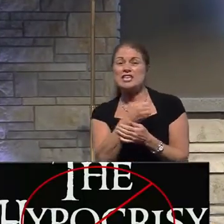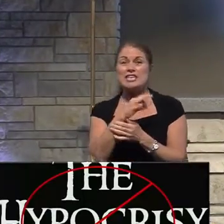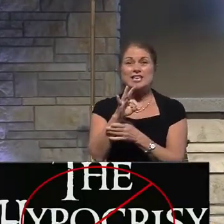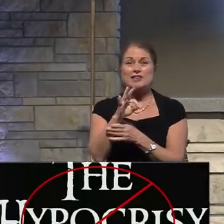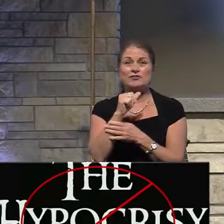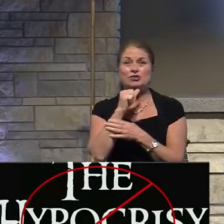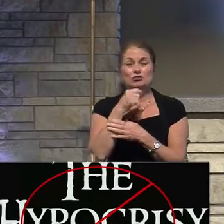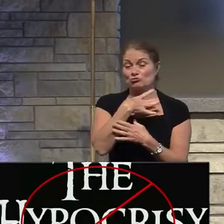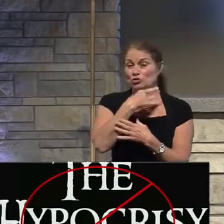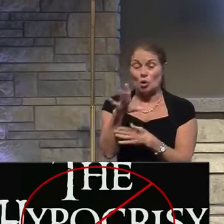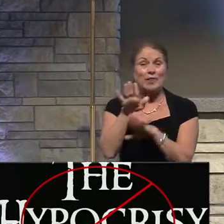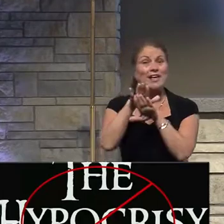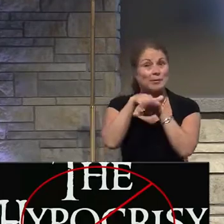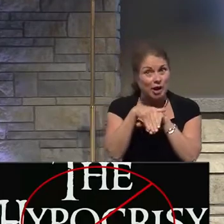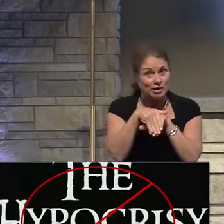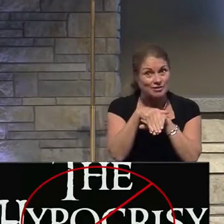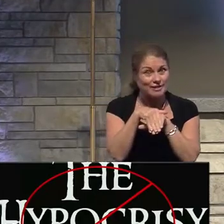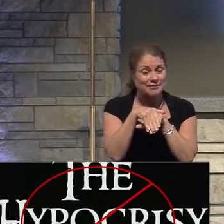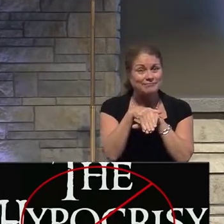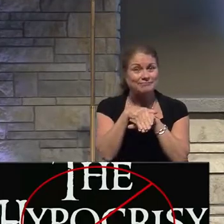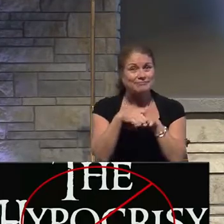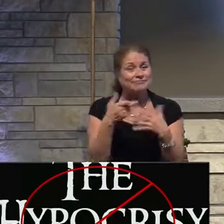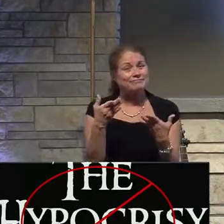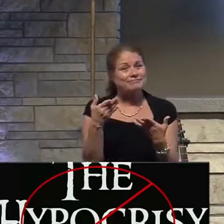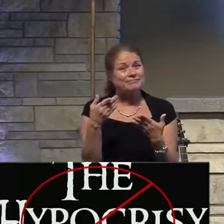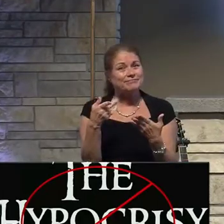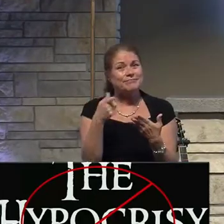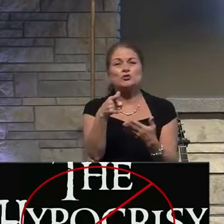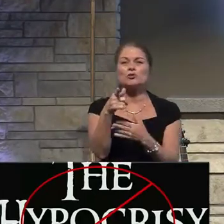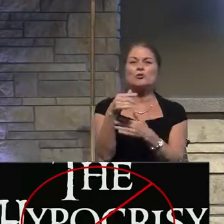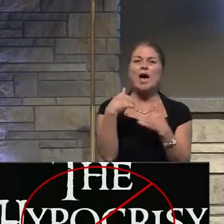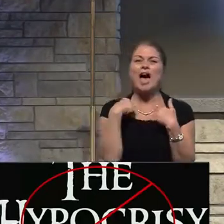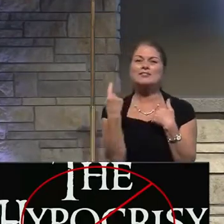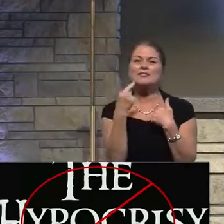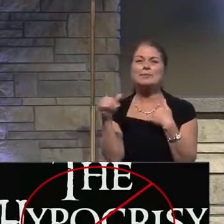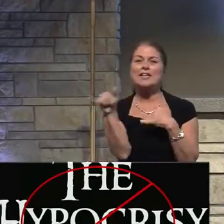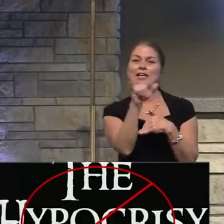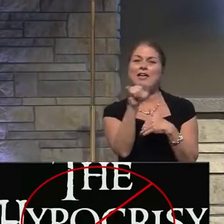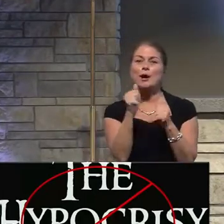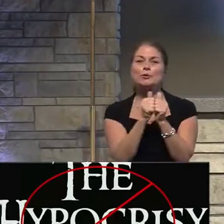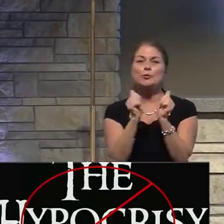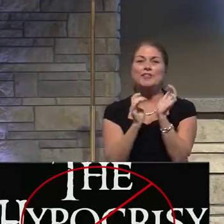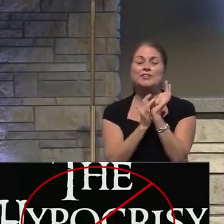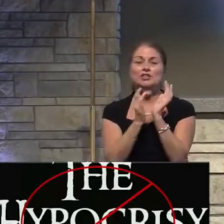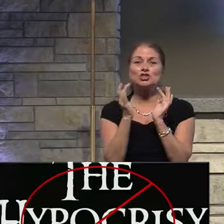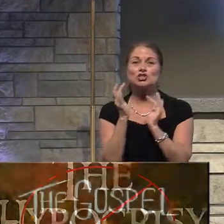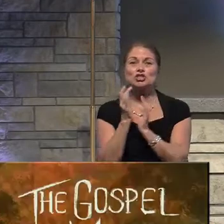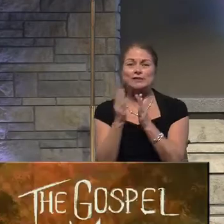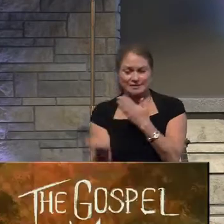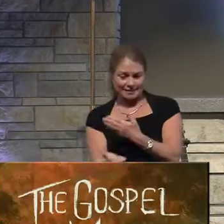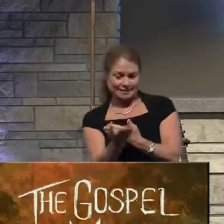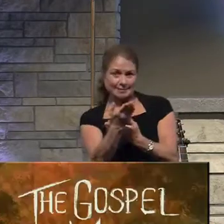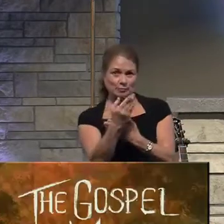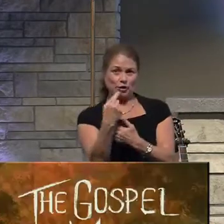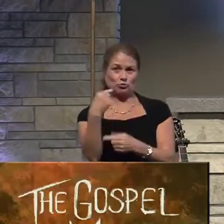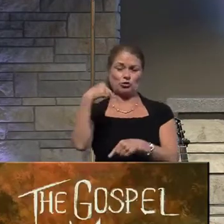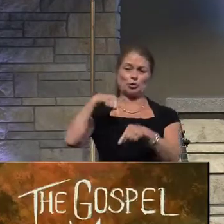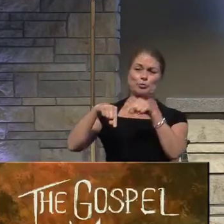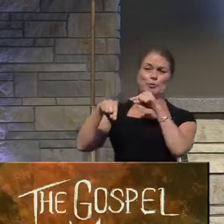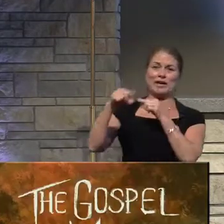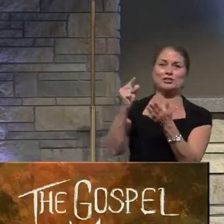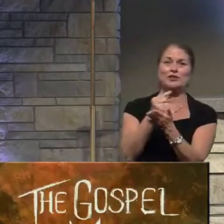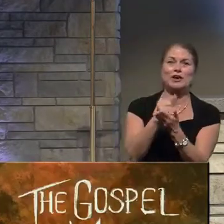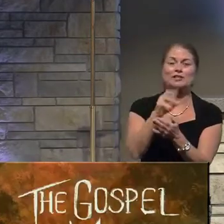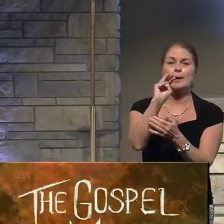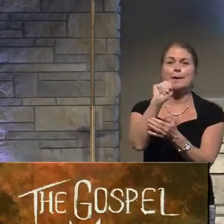not like hypocrisy, well, then you know what? You have something in common with Jesus. This morning, we're going back to the Gospel